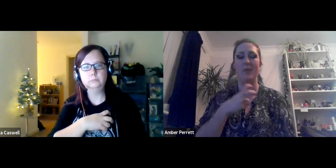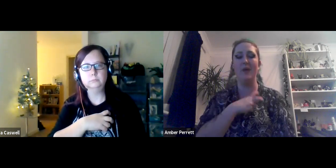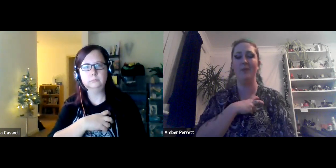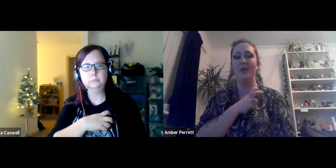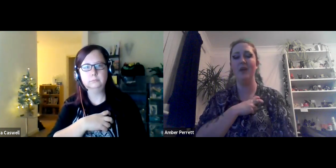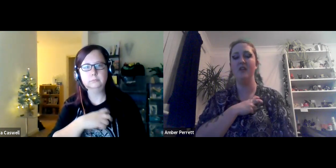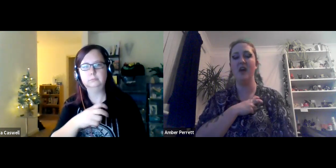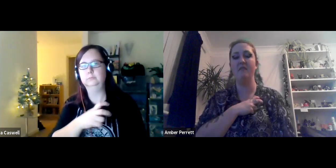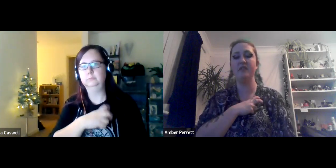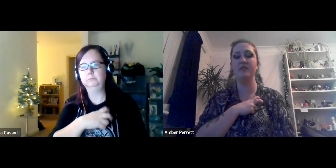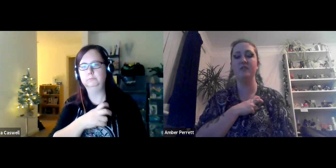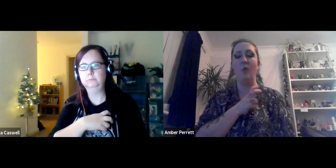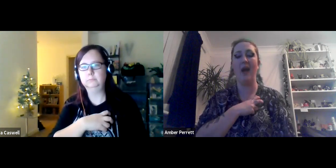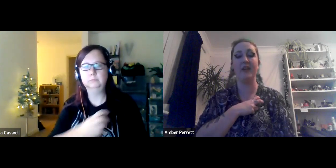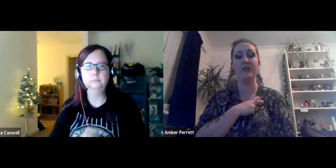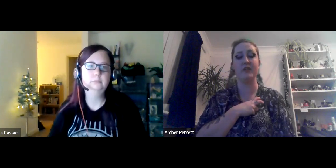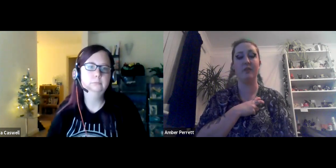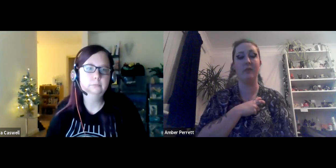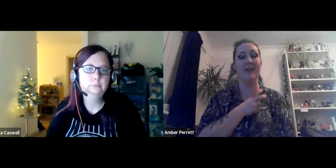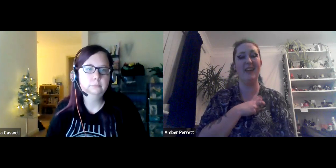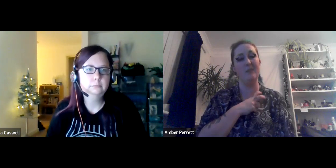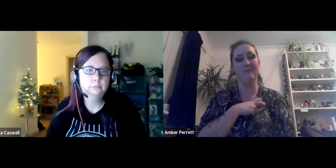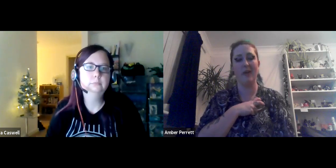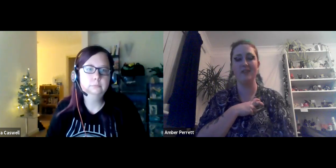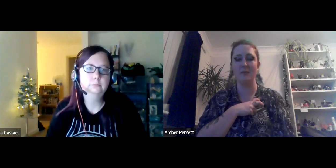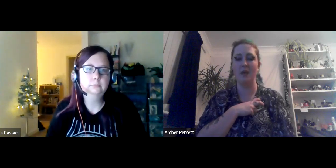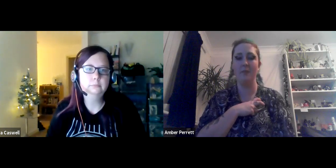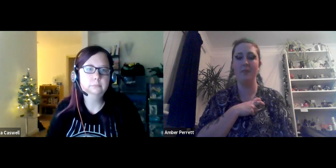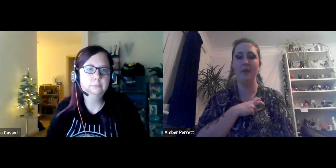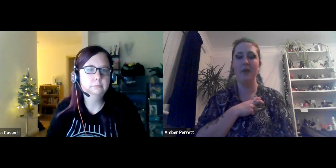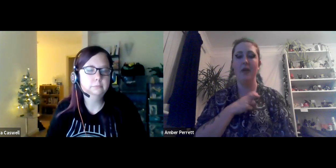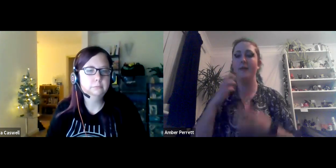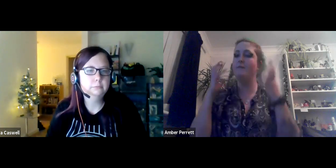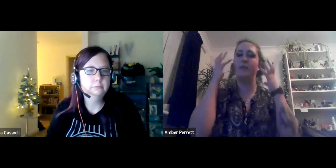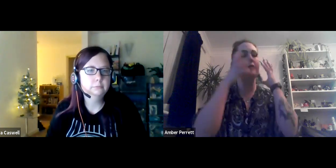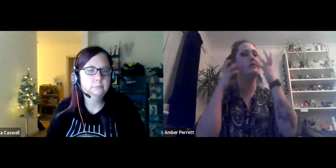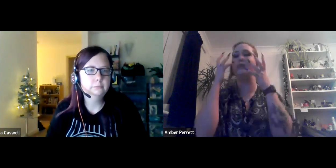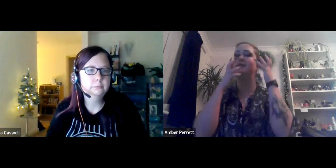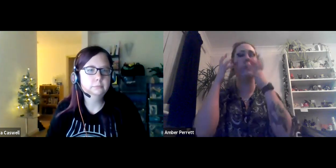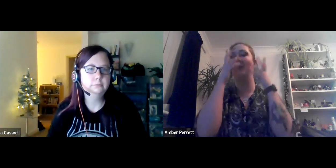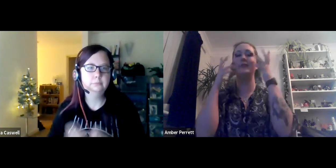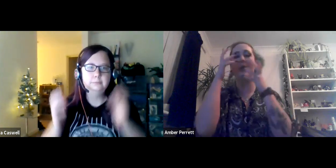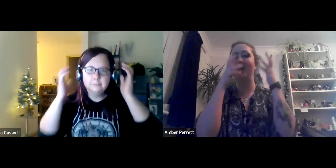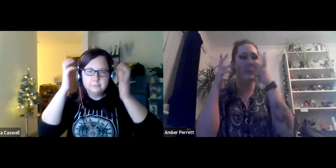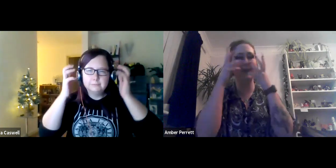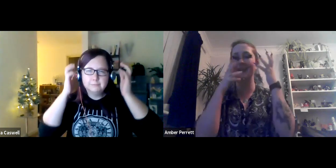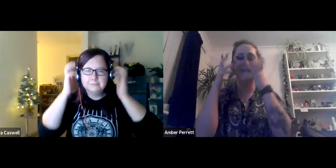well. Nervous or anxious, I've got written here. They're very similar. Confused, you just don't know what's going on.